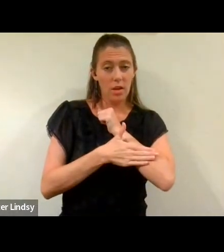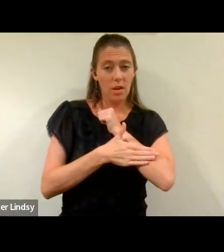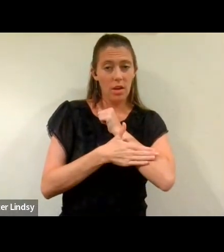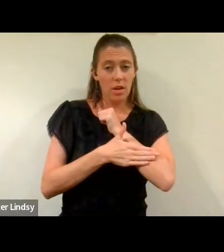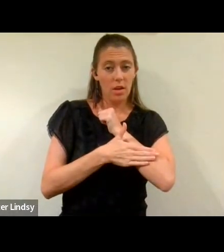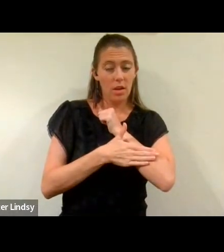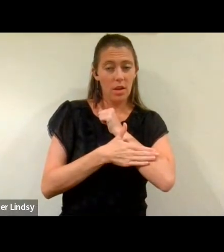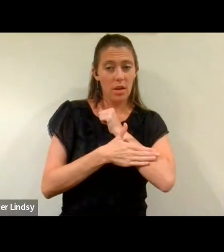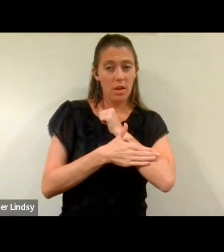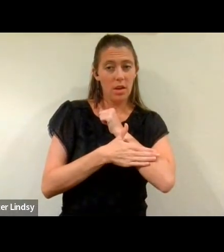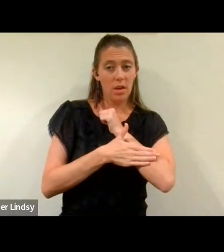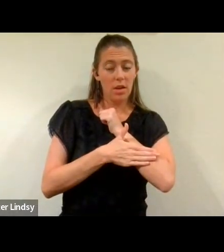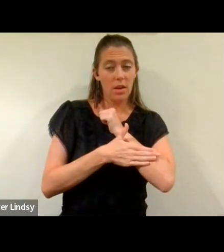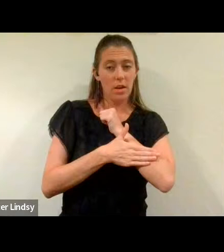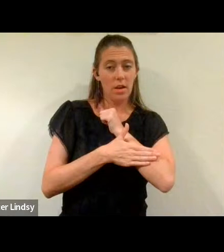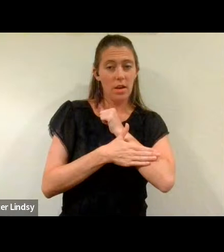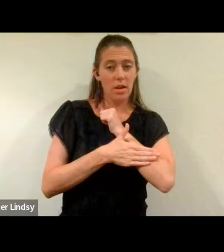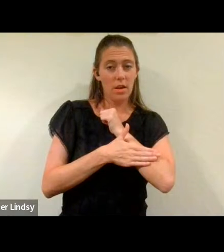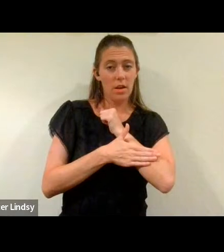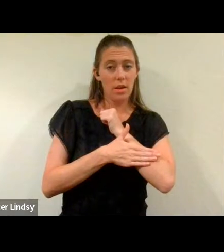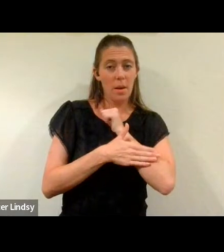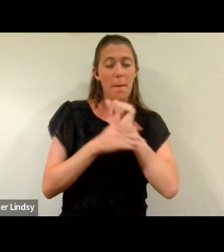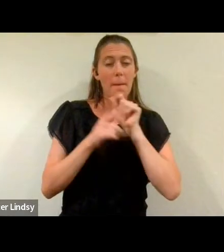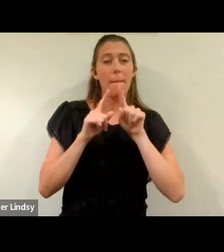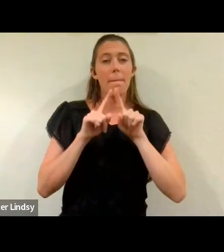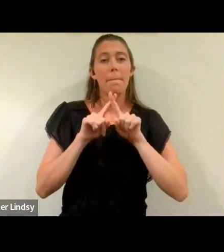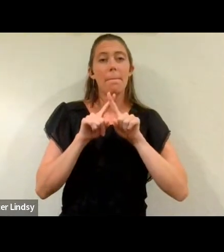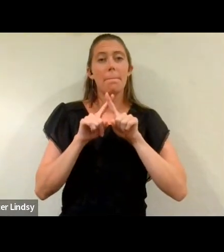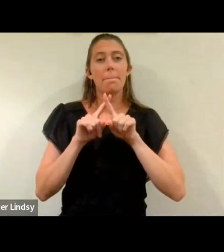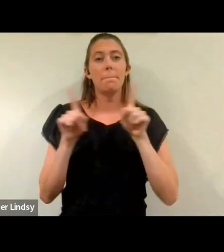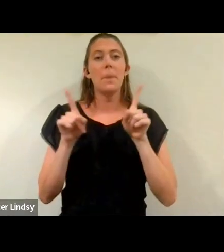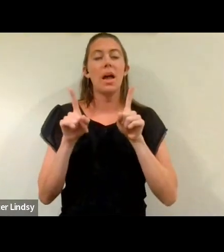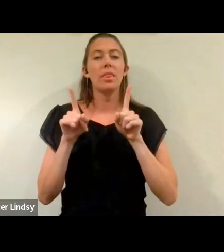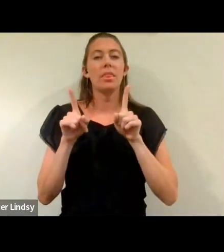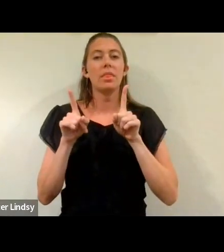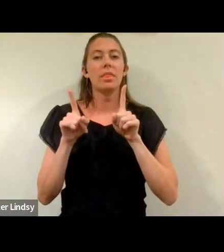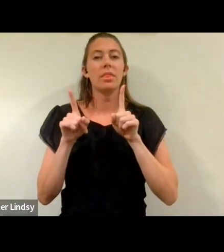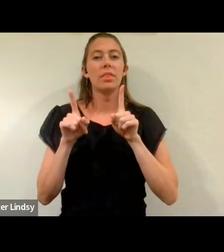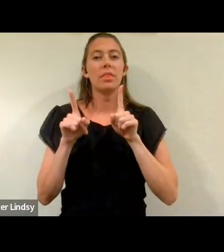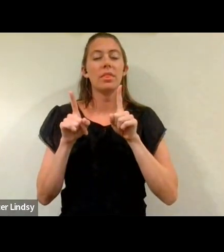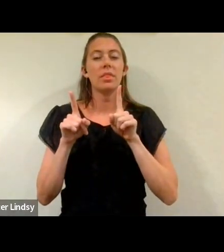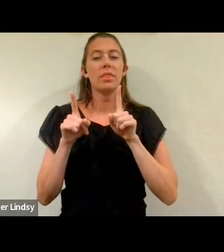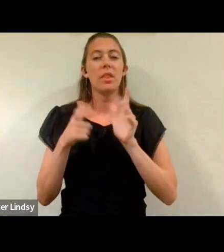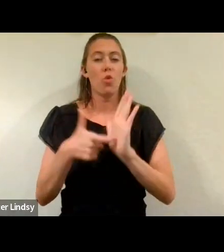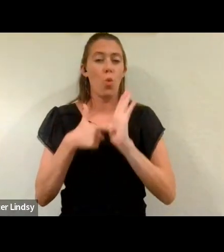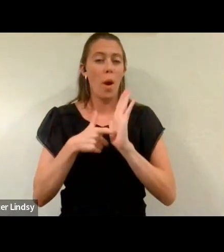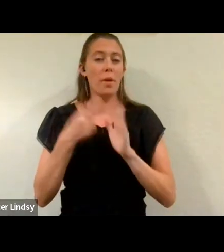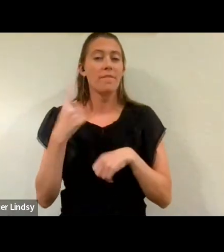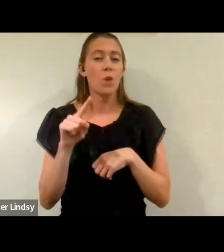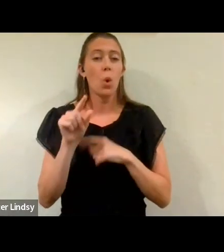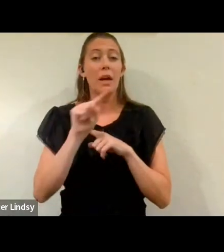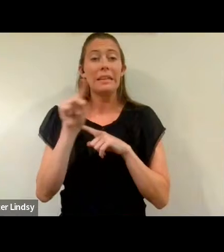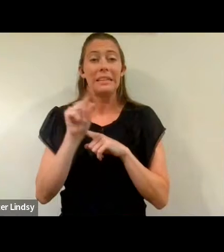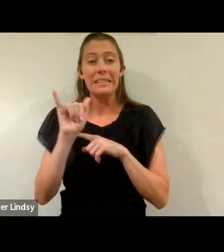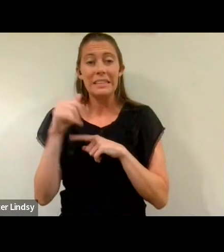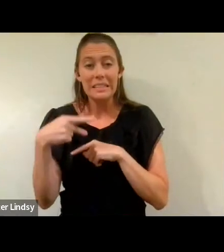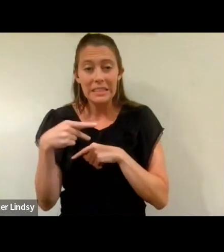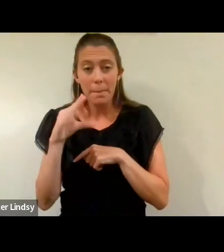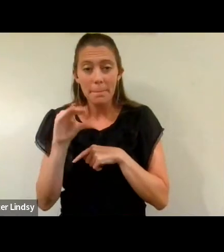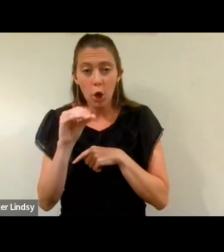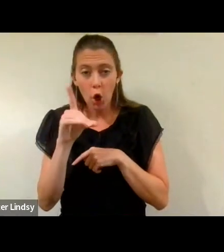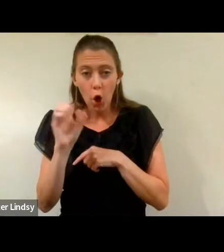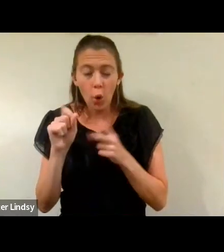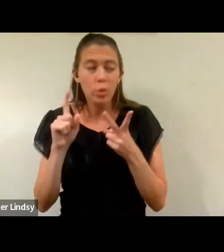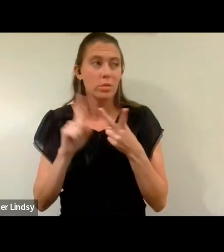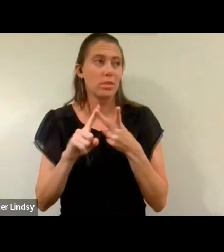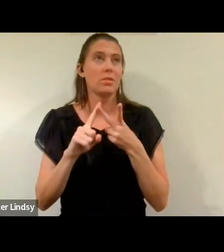what we're asked to meet, like in zip codes and all of these different goals and processes, it kind of makes